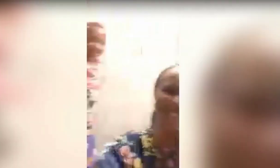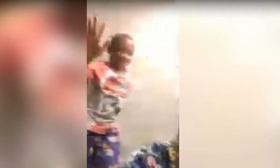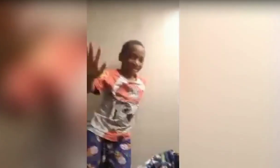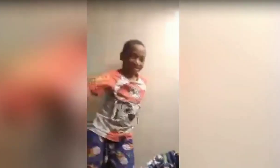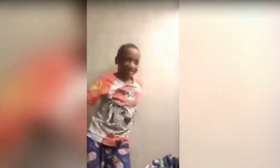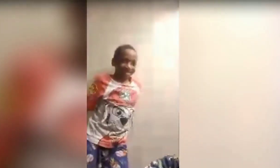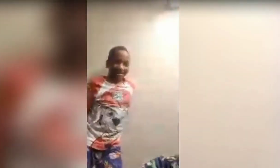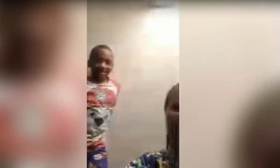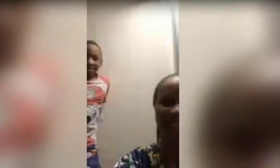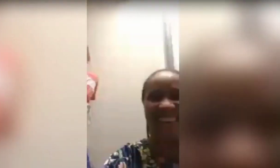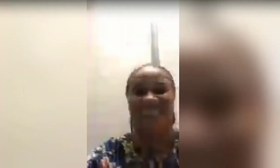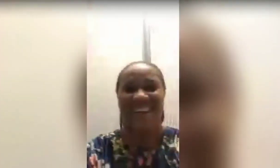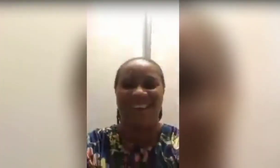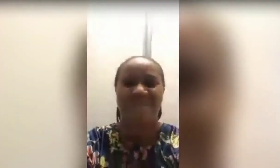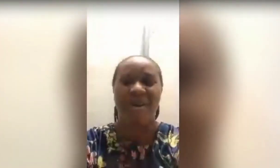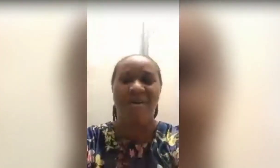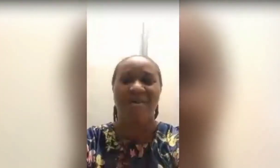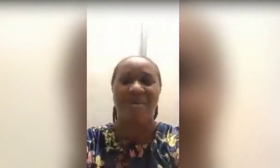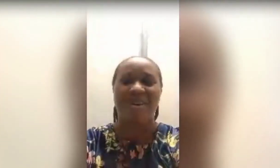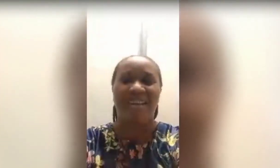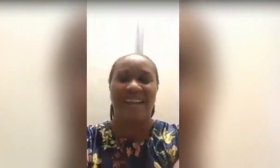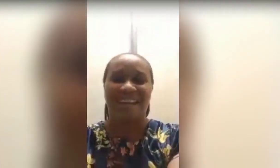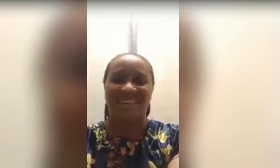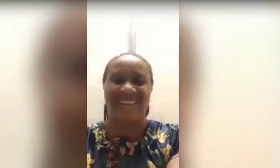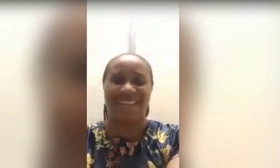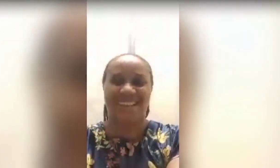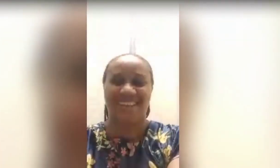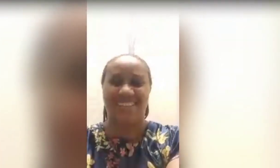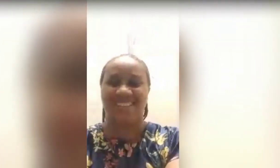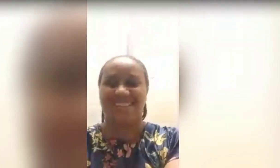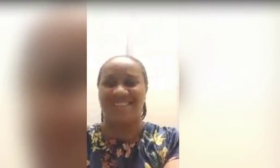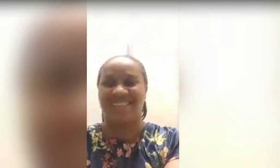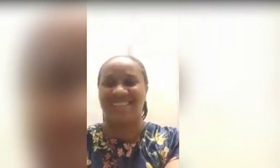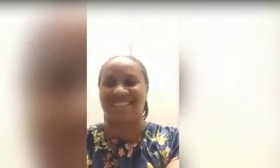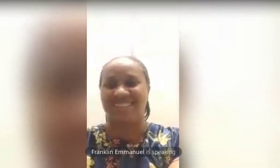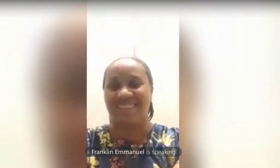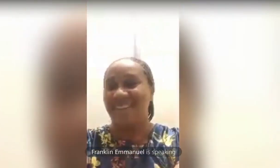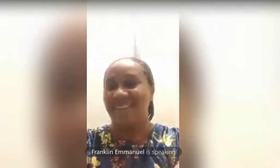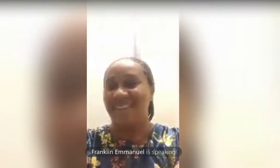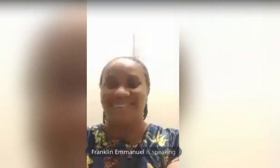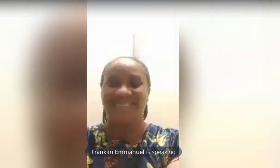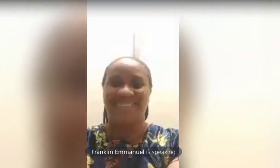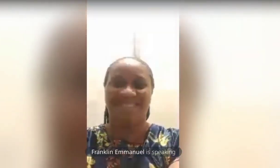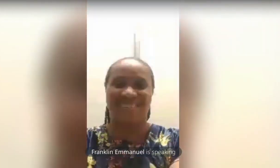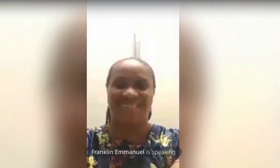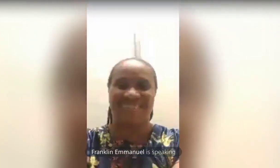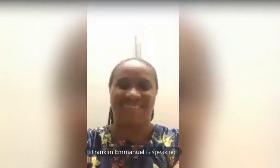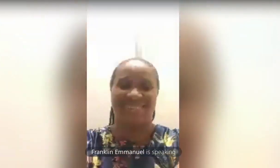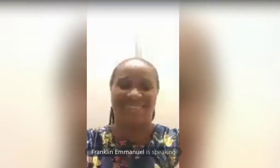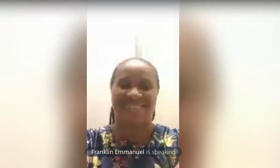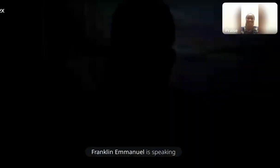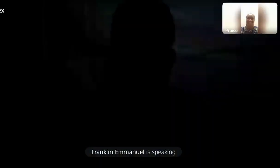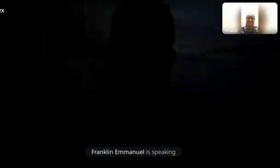We're all learning together. Oh, that's Ah, beautiful. this is so cute. Beautiful. Yeah, that is. Thank you so much,